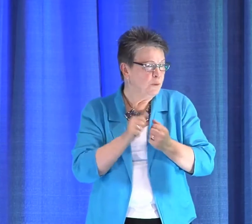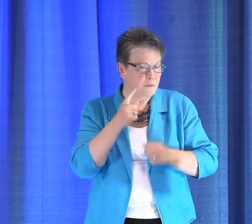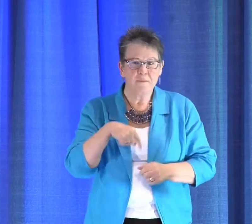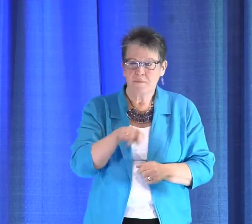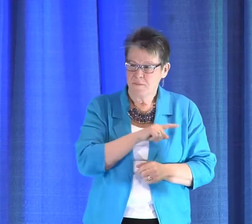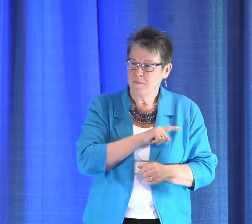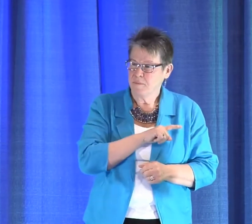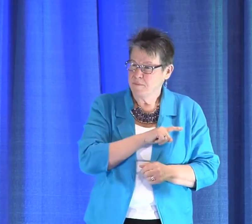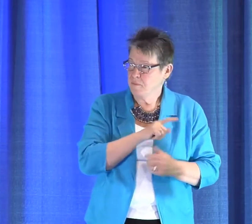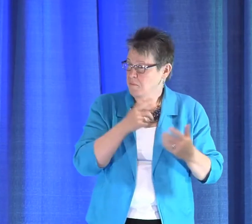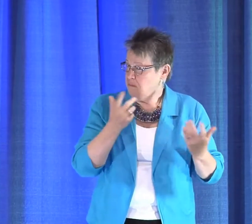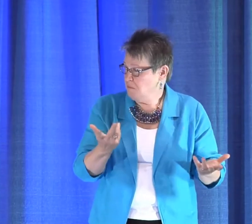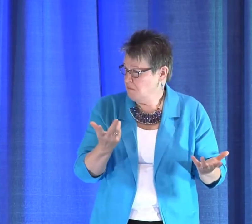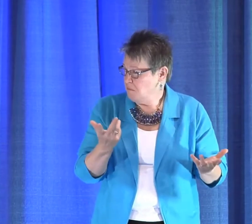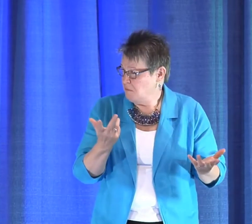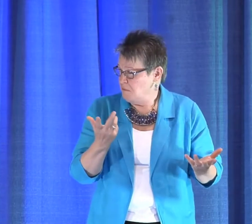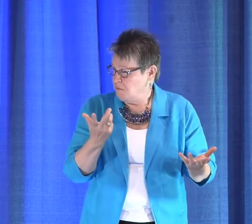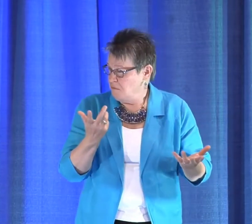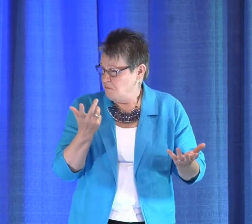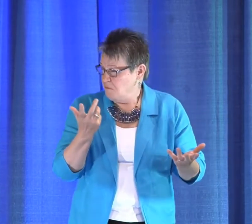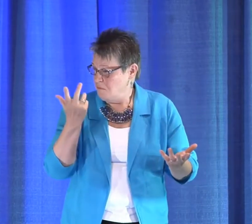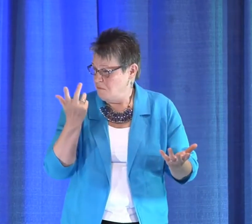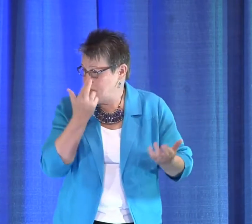We try to get them to work with us, but they don't always.